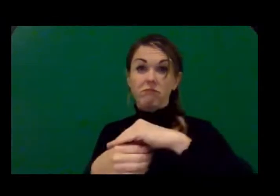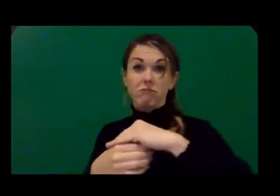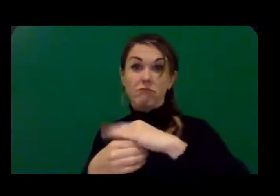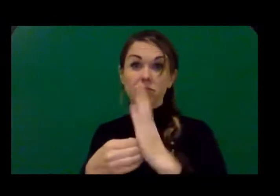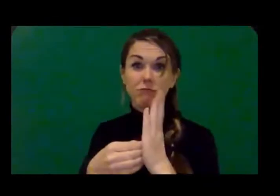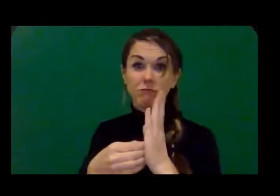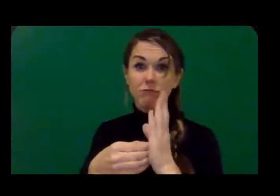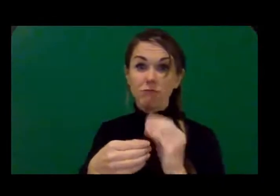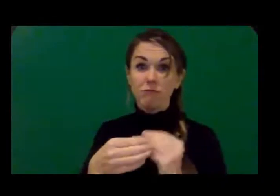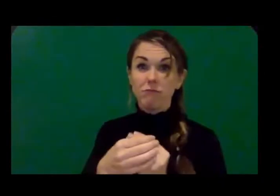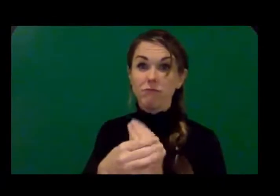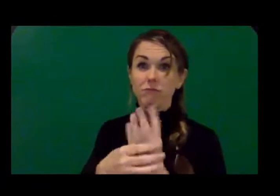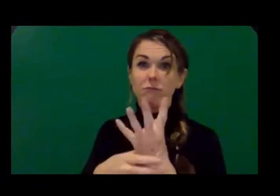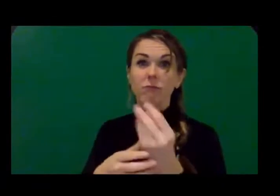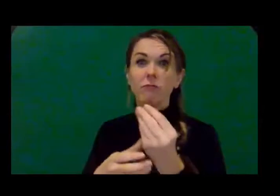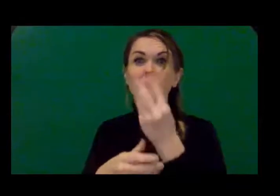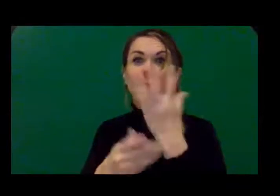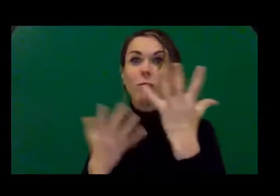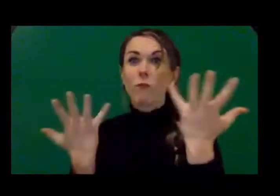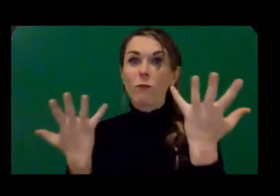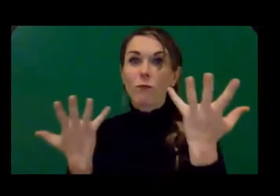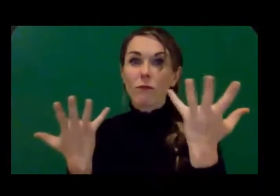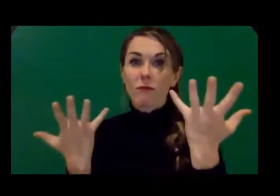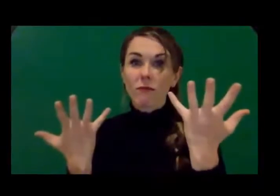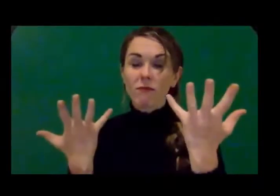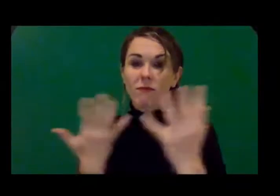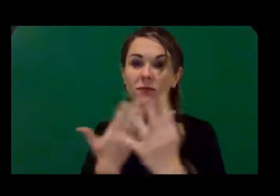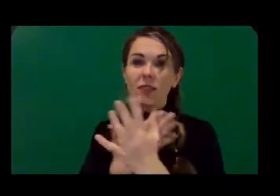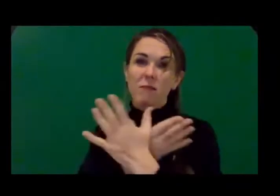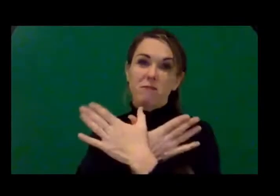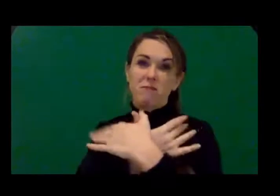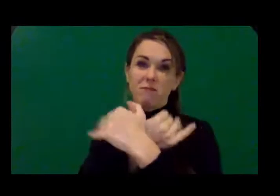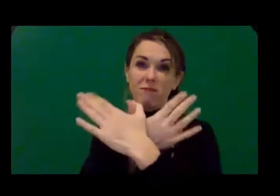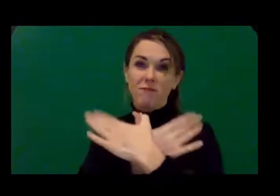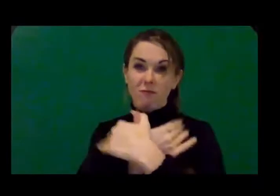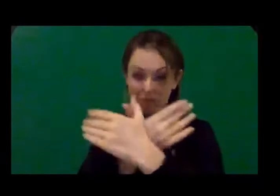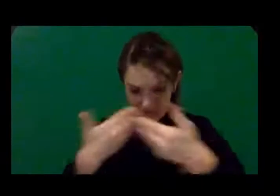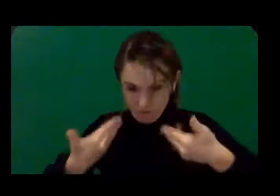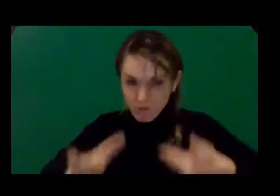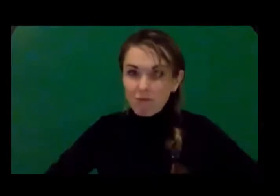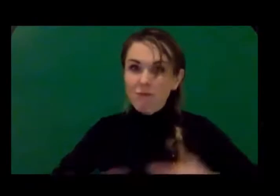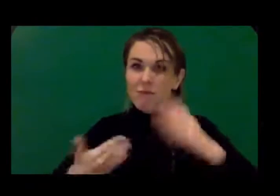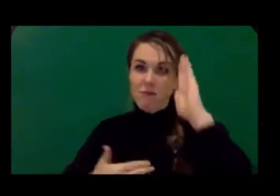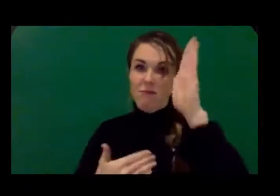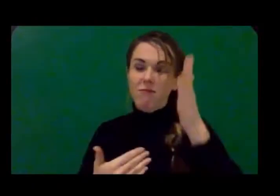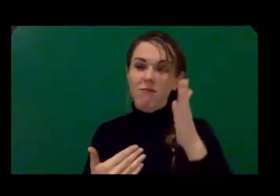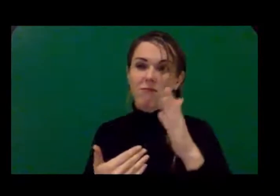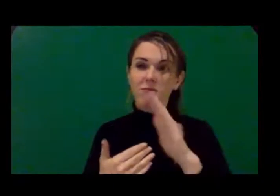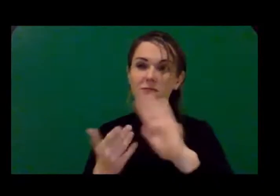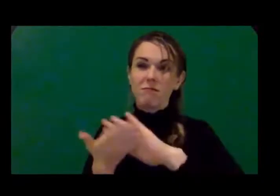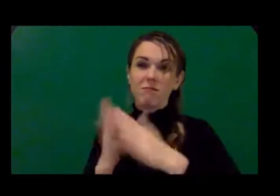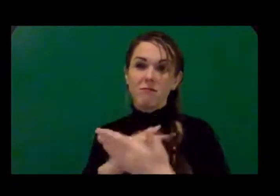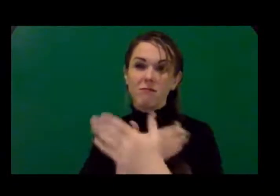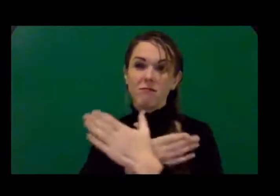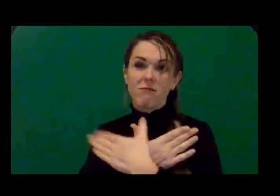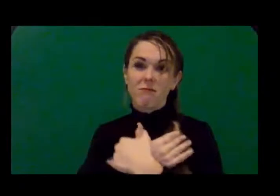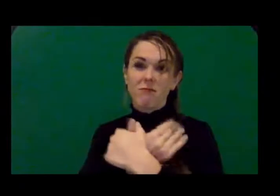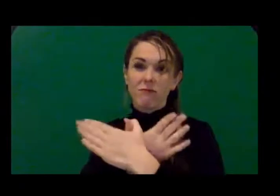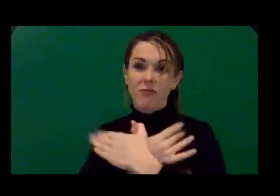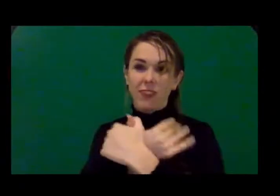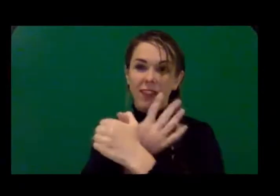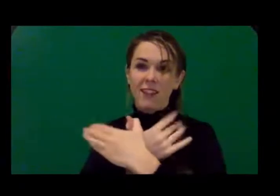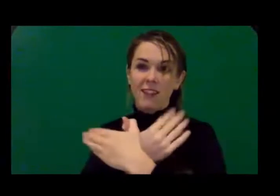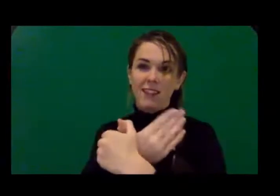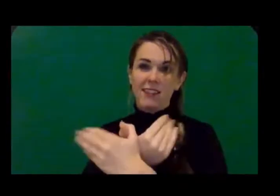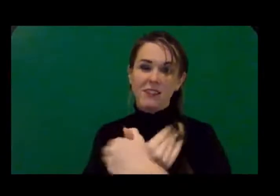again and out will emerge a butterfly. And it's going to be me. I'm going to become a butterfly.